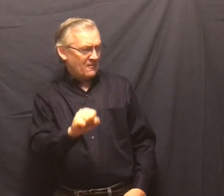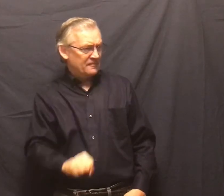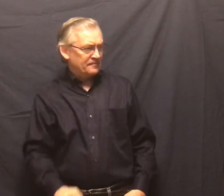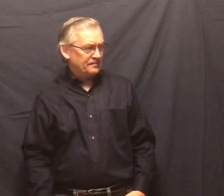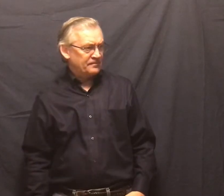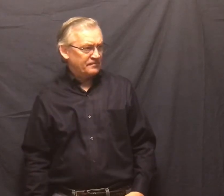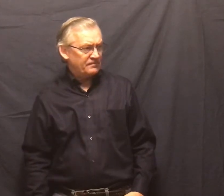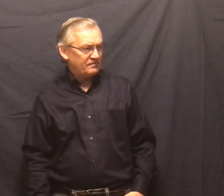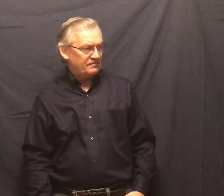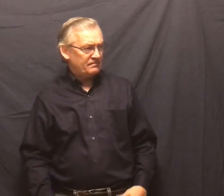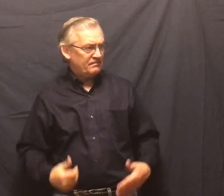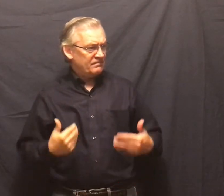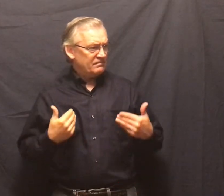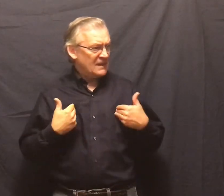Got a little windmill.